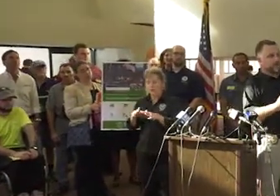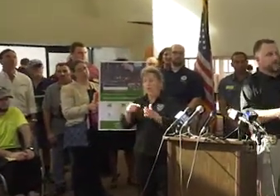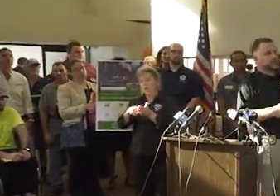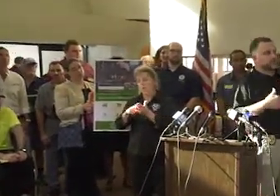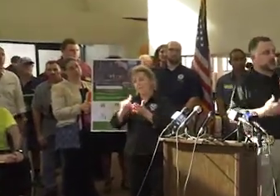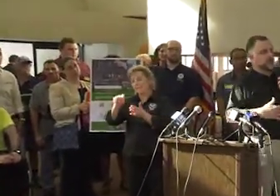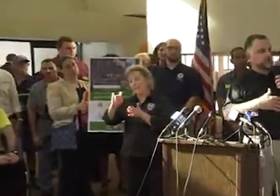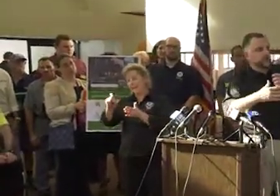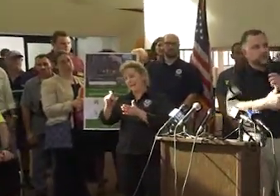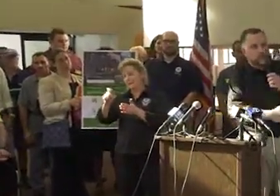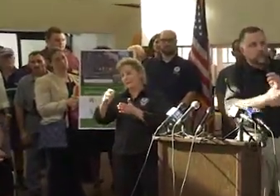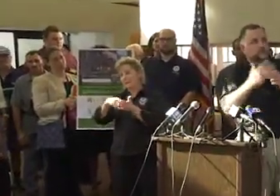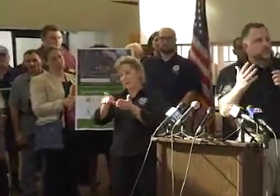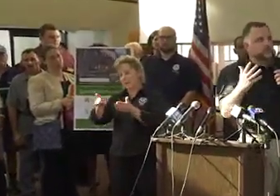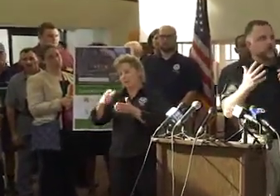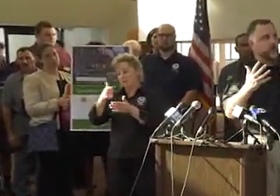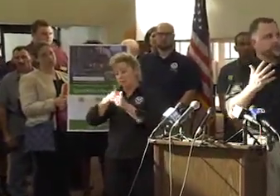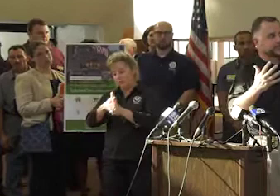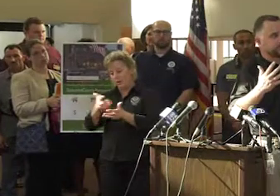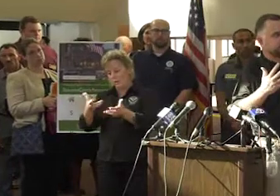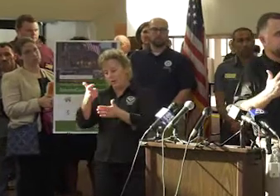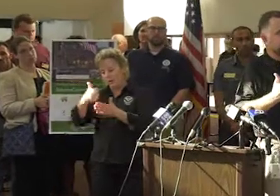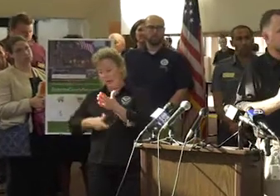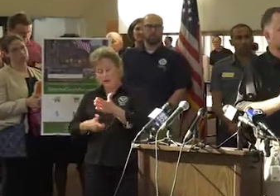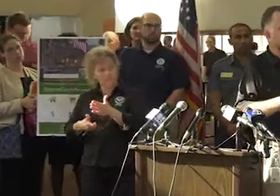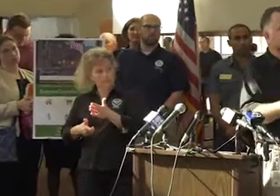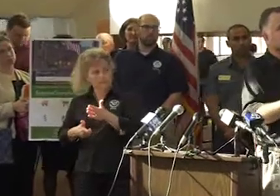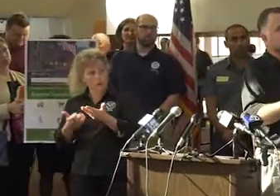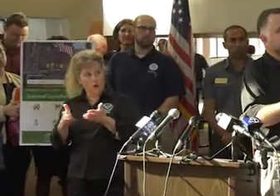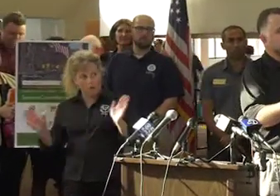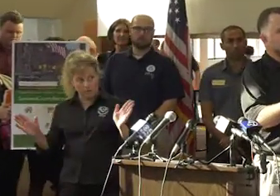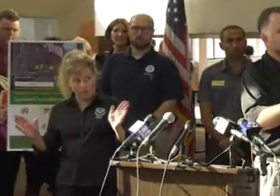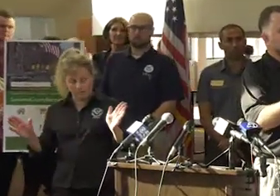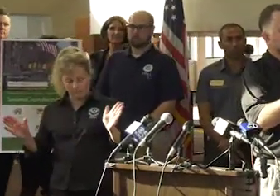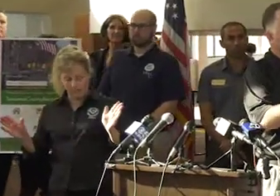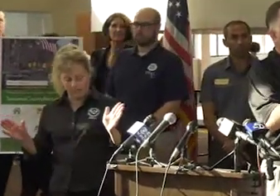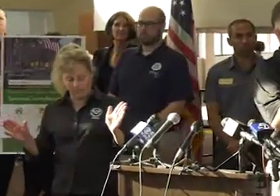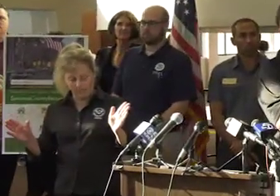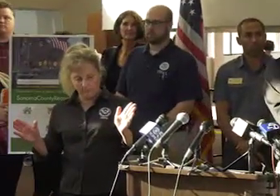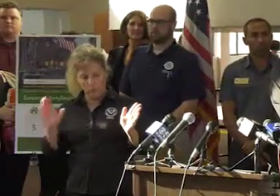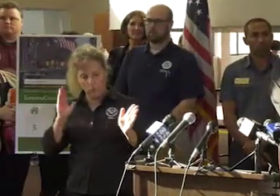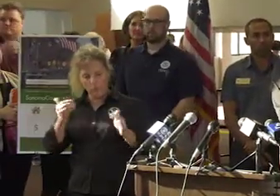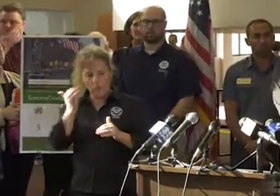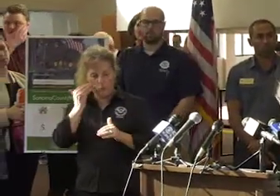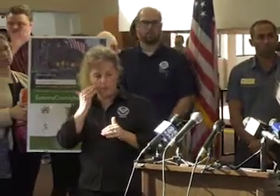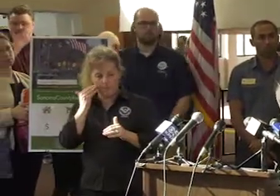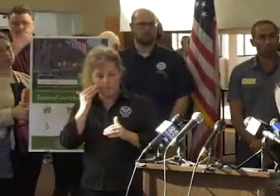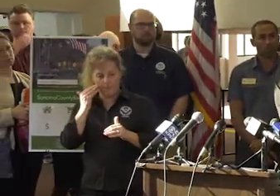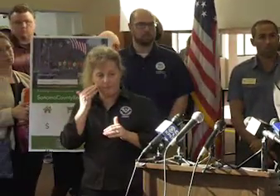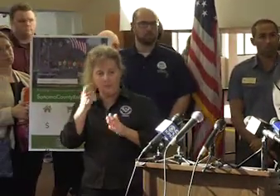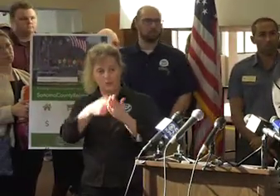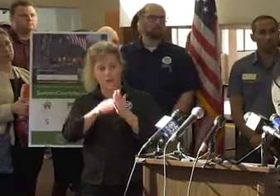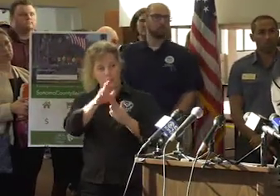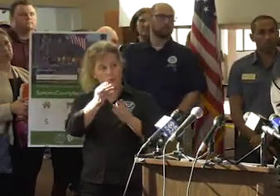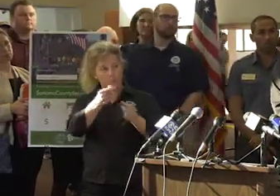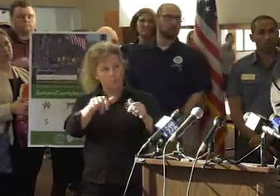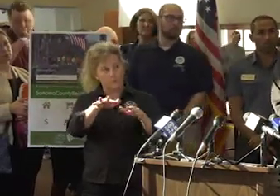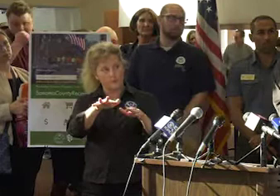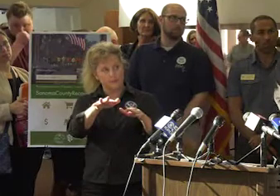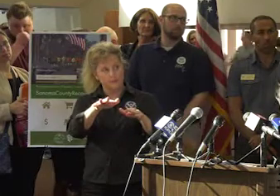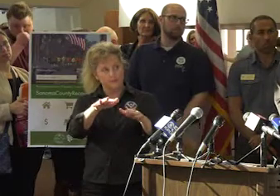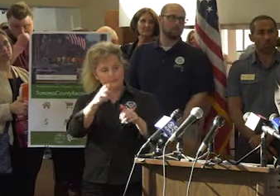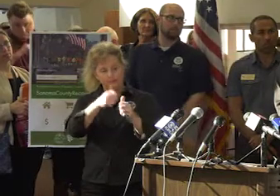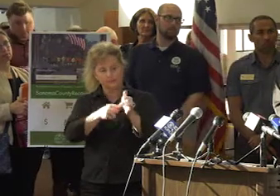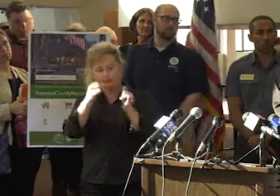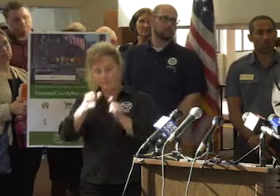the taxpayers to track what this cost overall. So we will be aware of what the cost is on your particular property, and